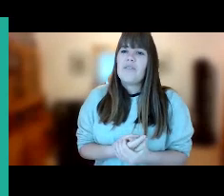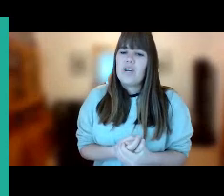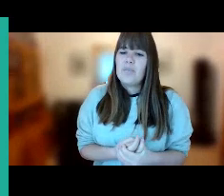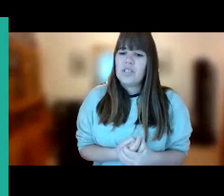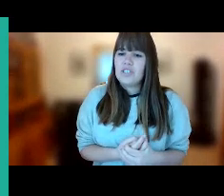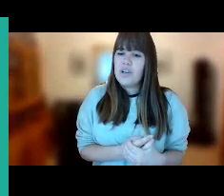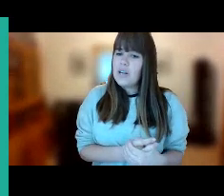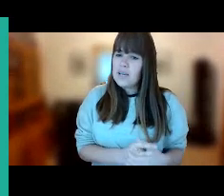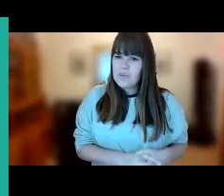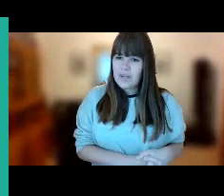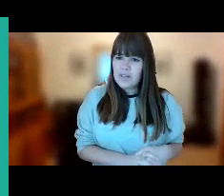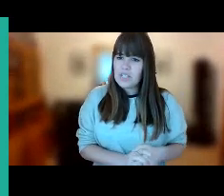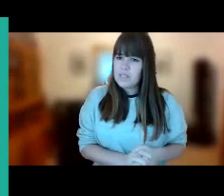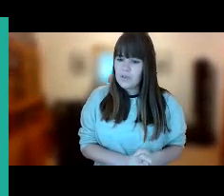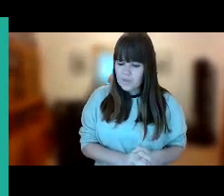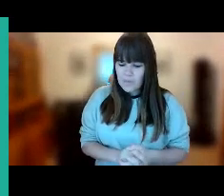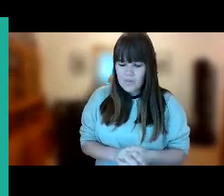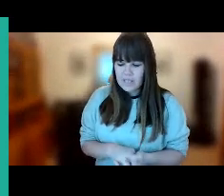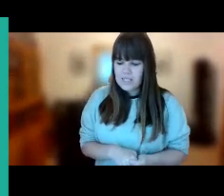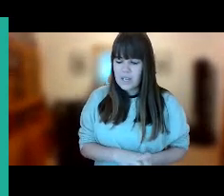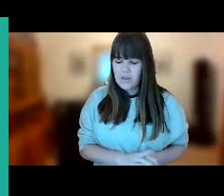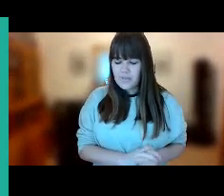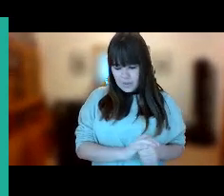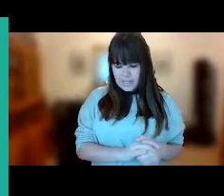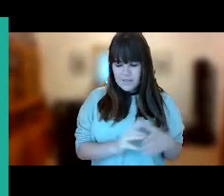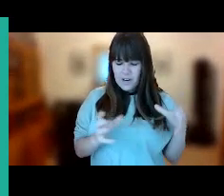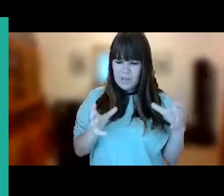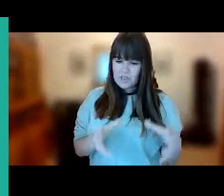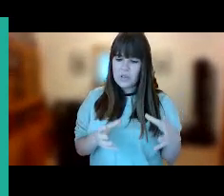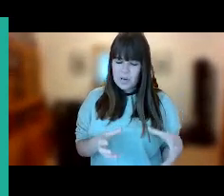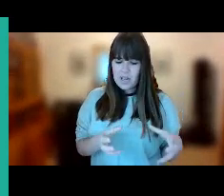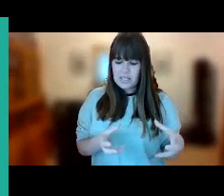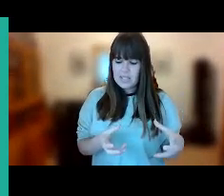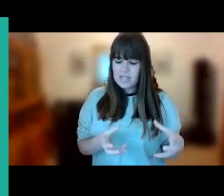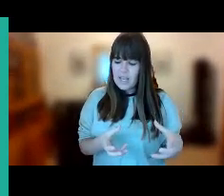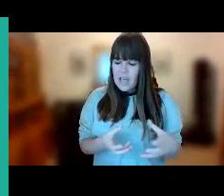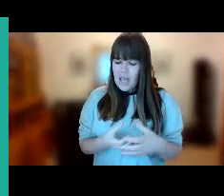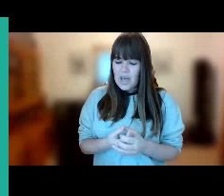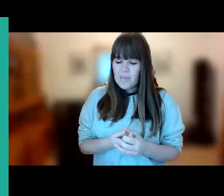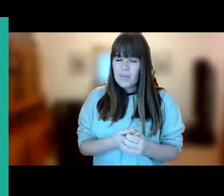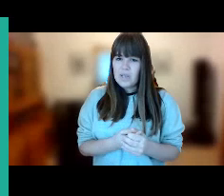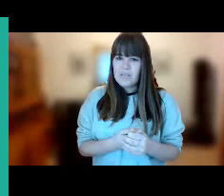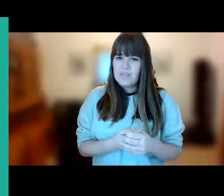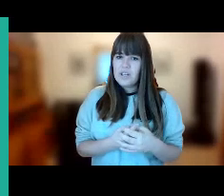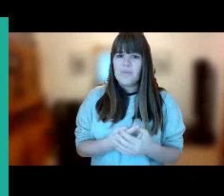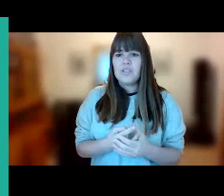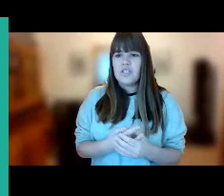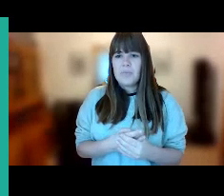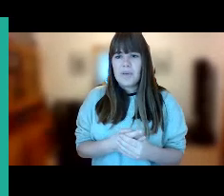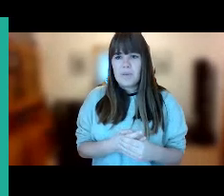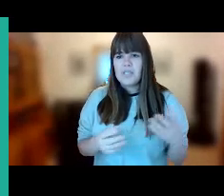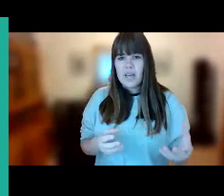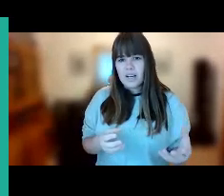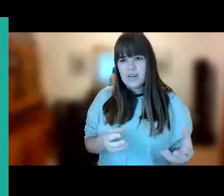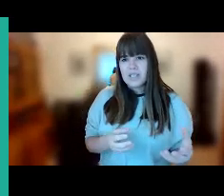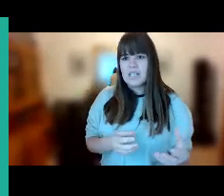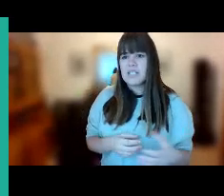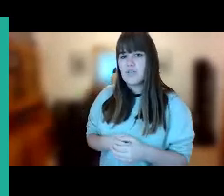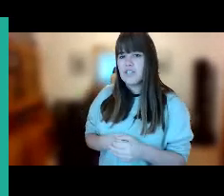We have a very much no labels approach at Sport for Confidence. So the focus is very much on the person, and we don't reduce people